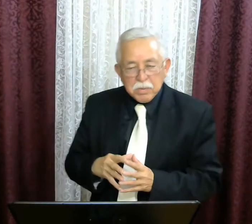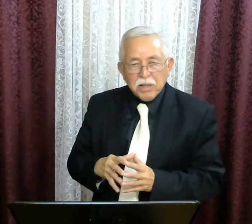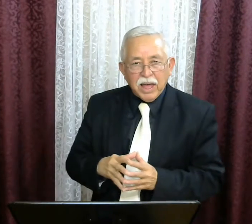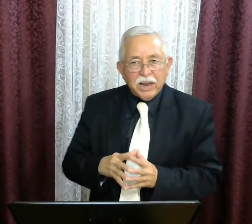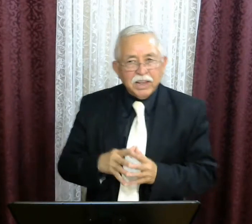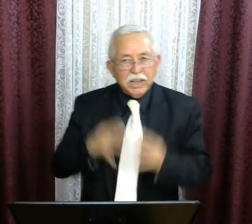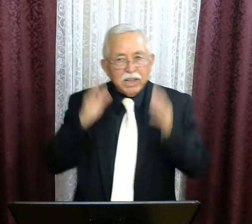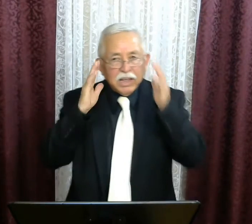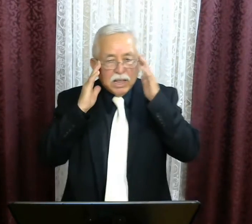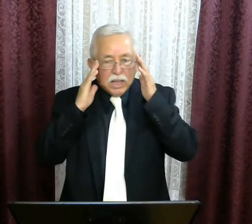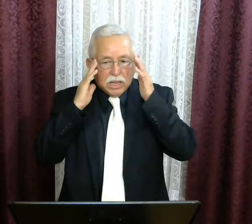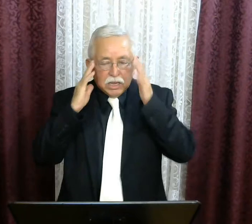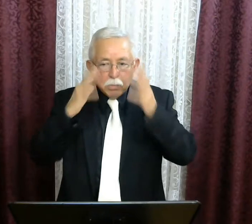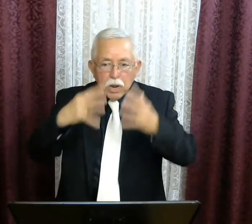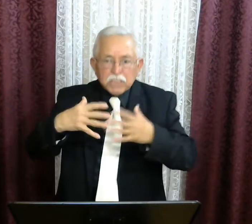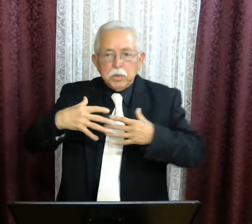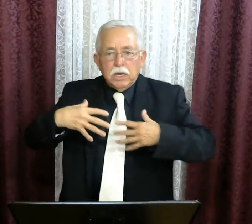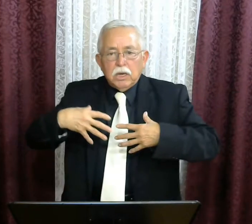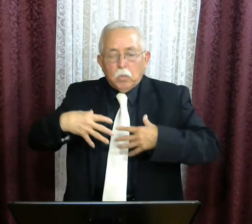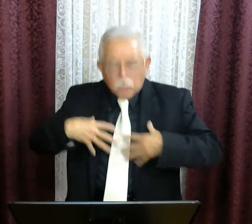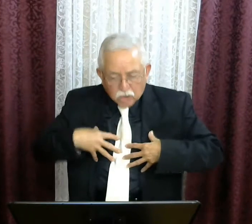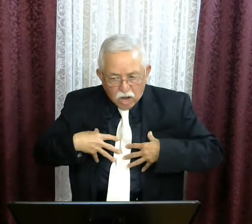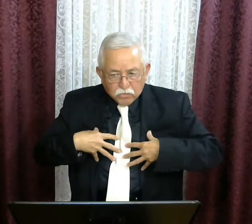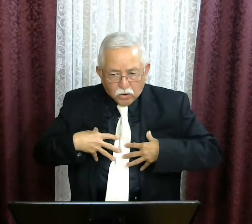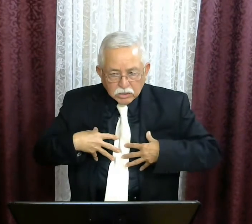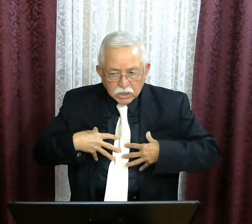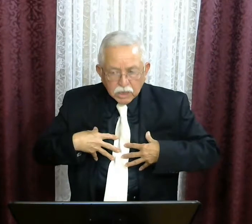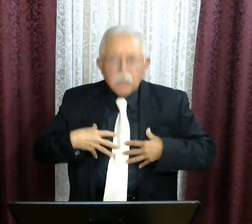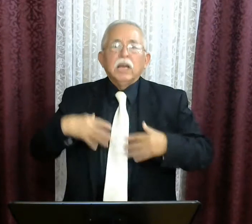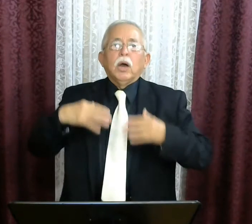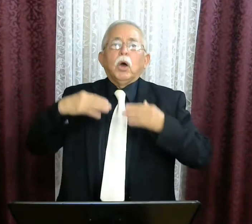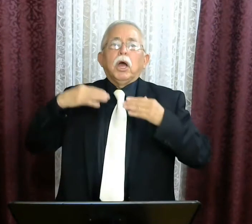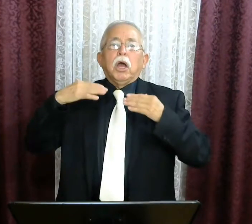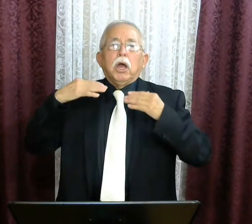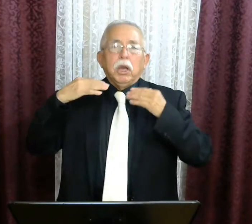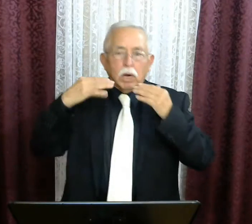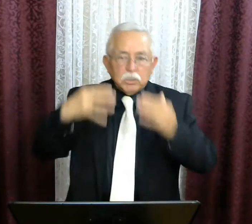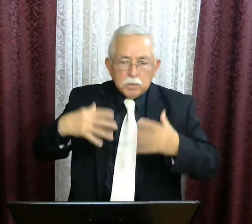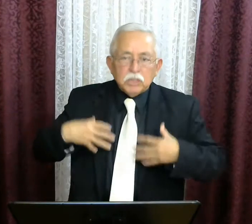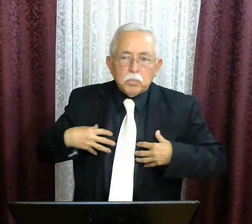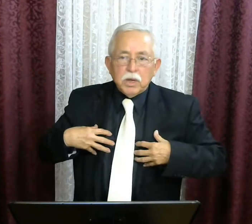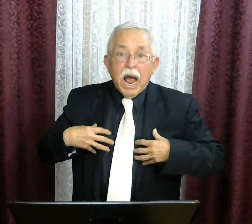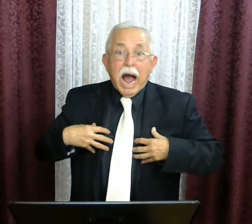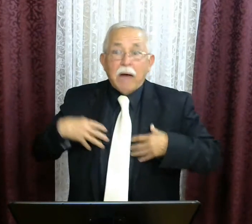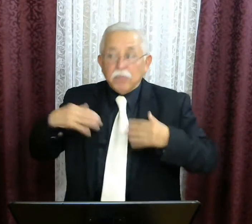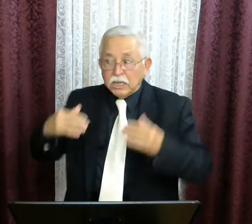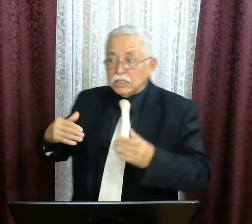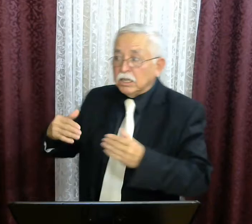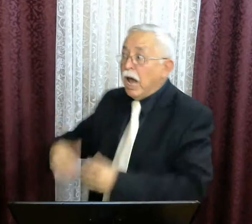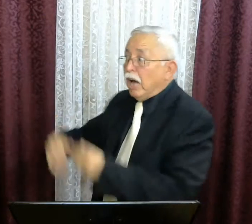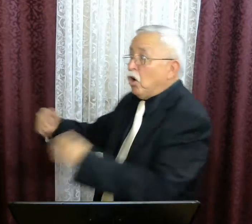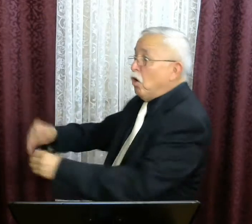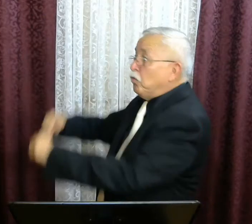that. He blessed me with comfort. He wants me to be a blessing and comfort